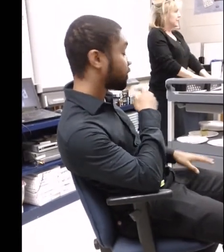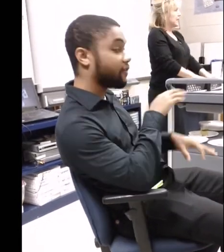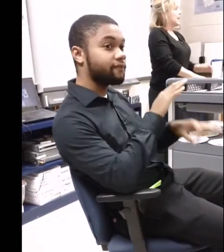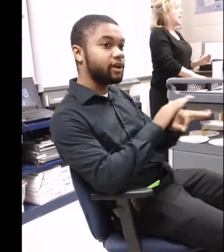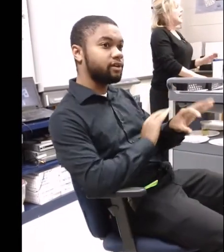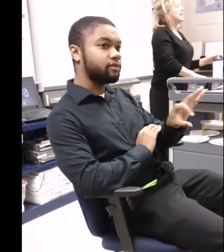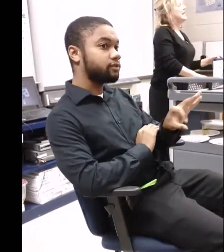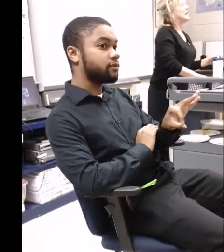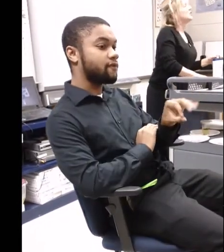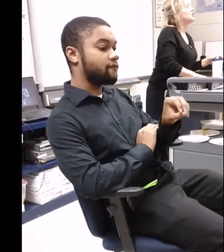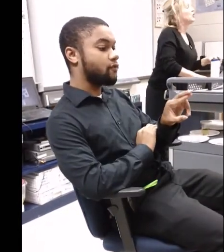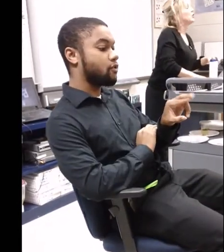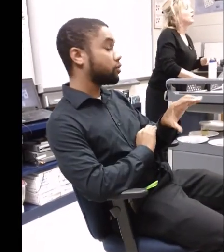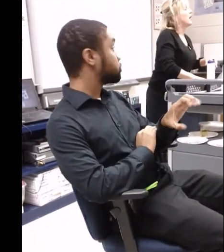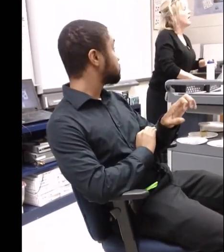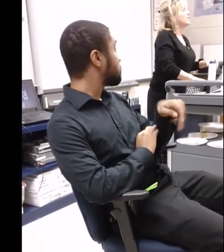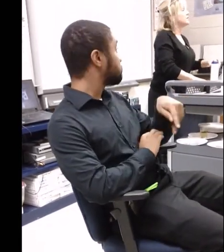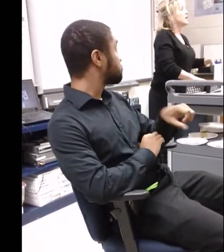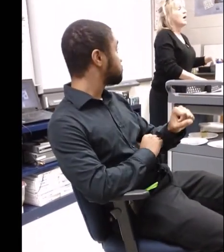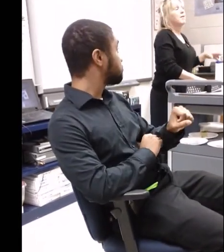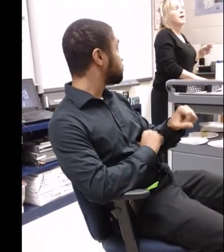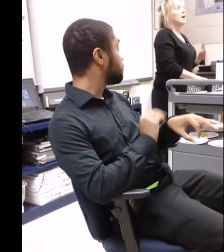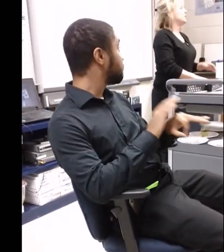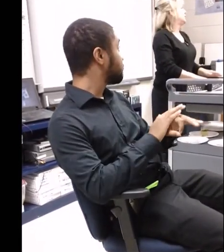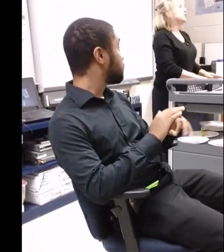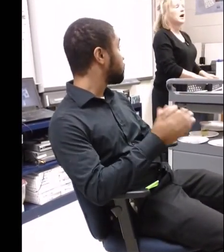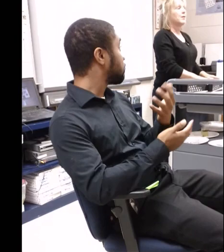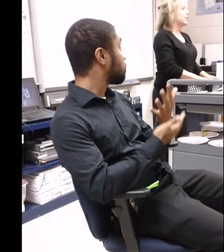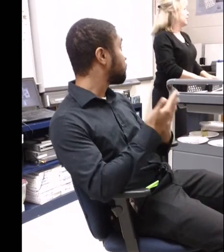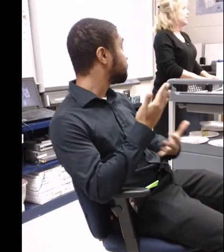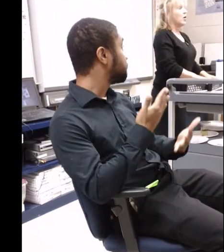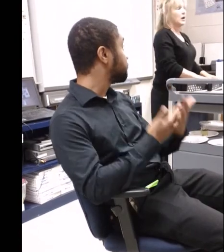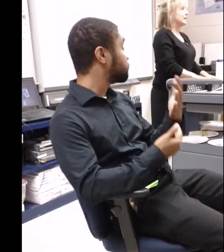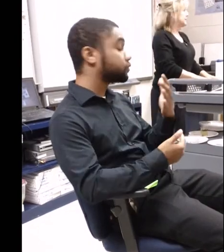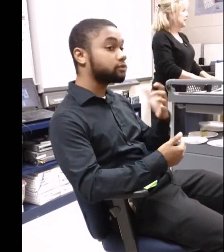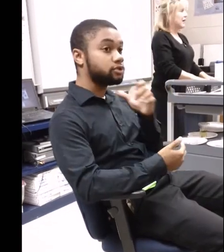forceps and get your gloves, but do not put them on until after